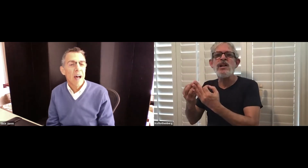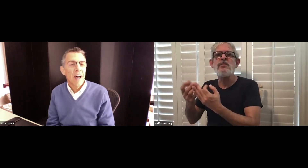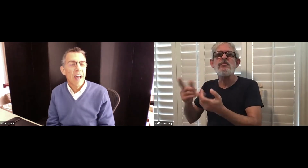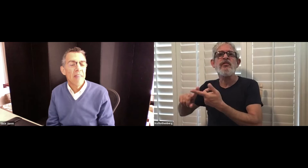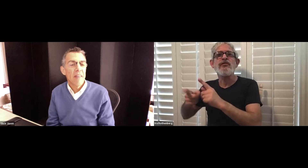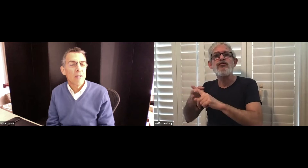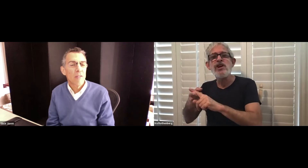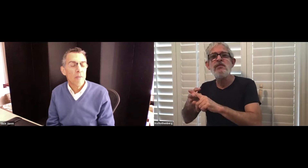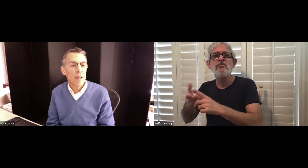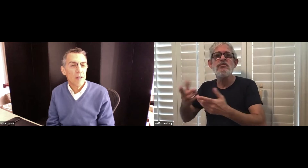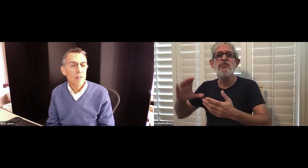And then there's the familiar